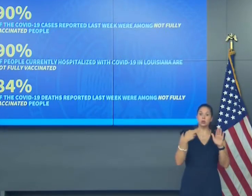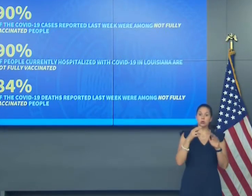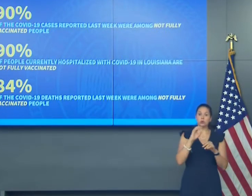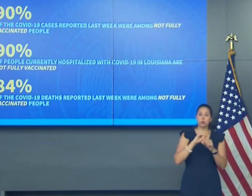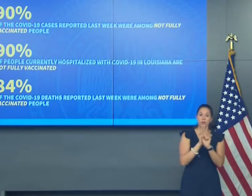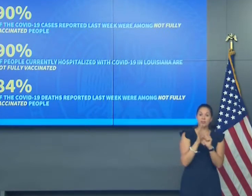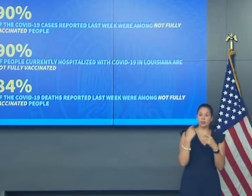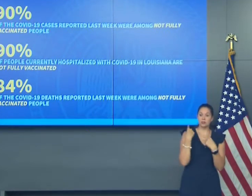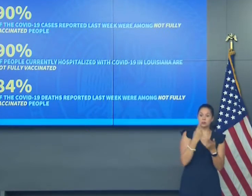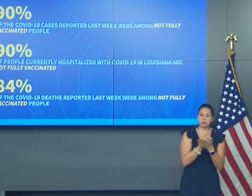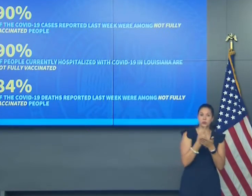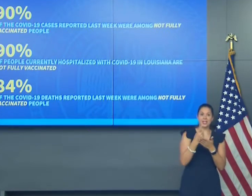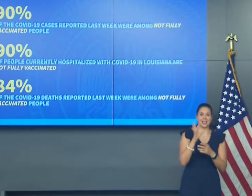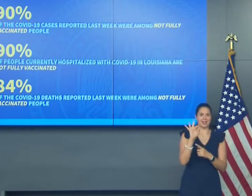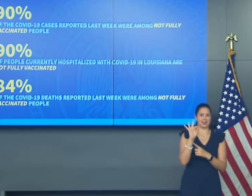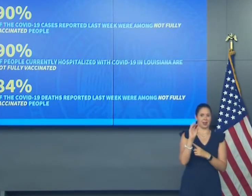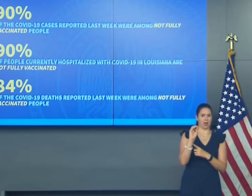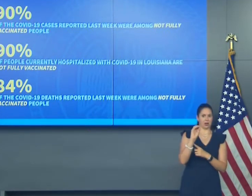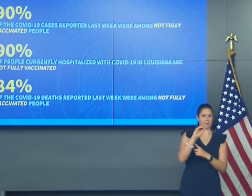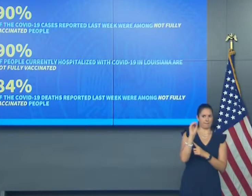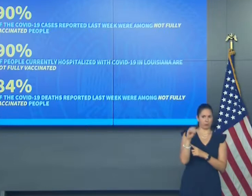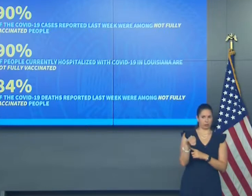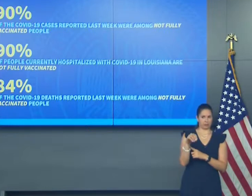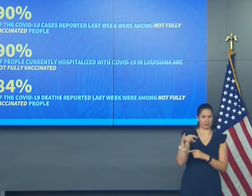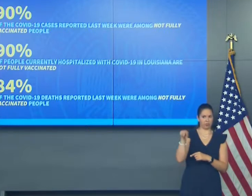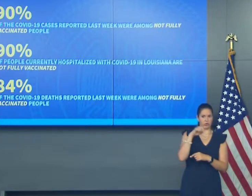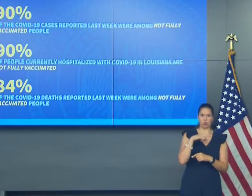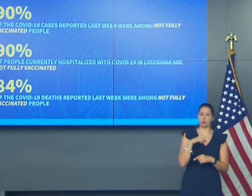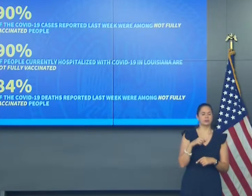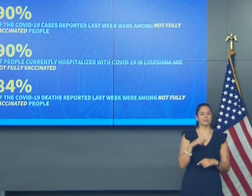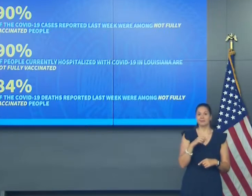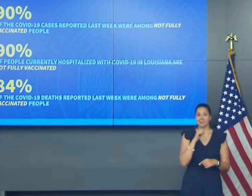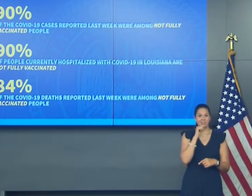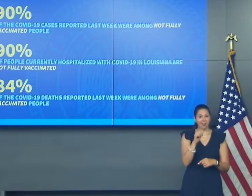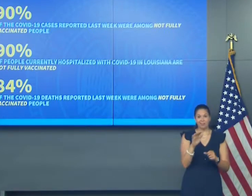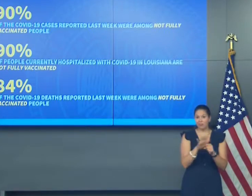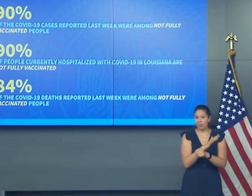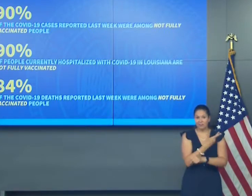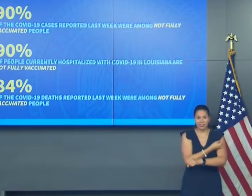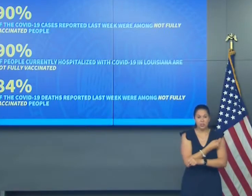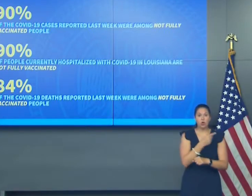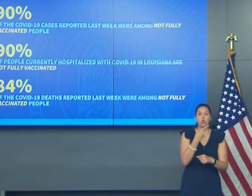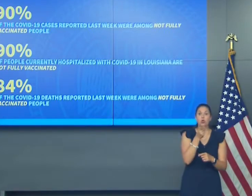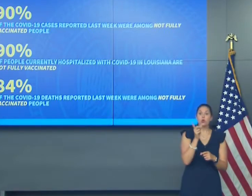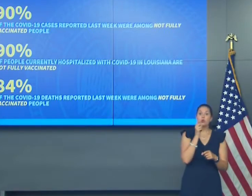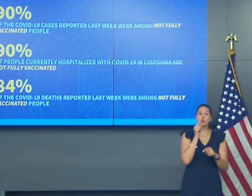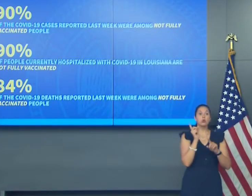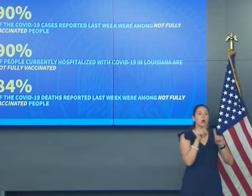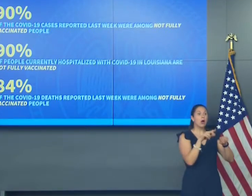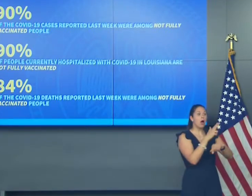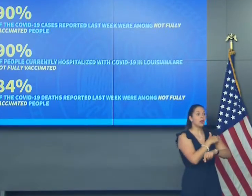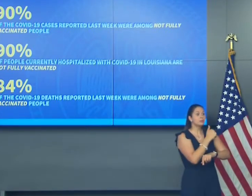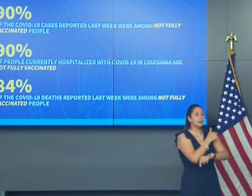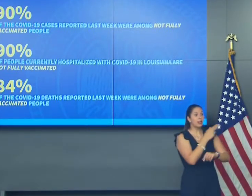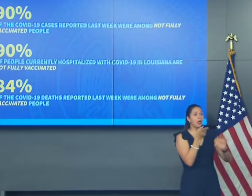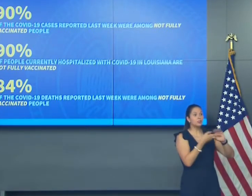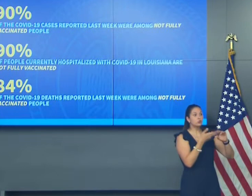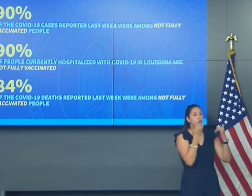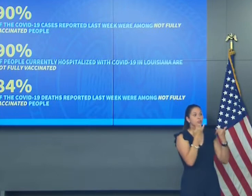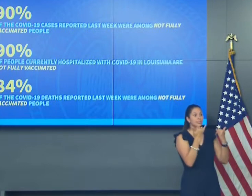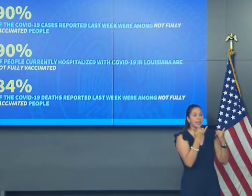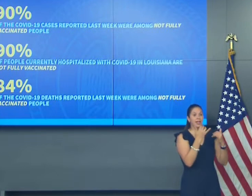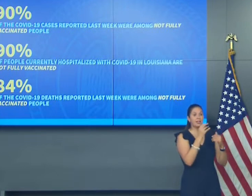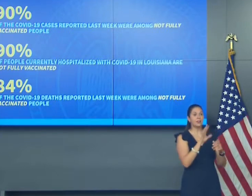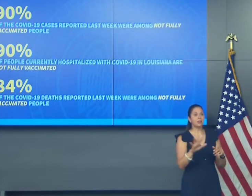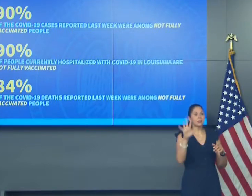COVID-19 in the past week, 90% were not fully vaccinated. Of everyone who is hospitalized today in